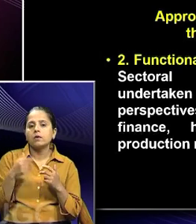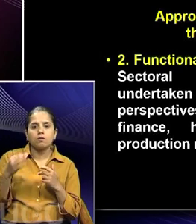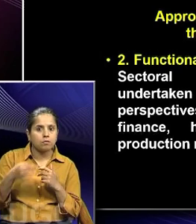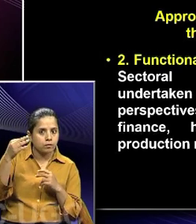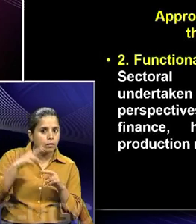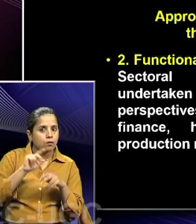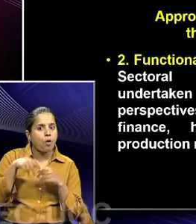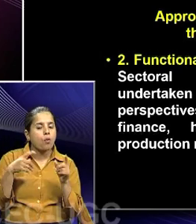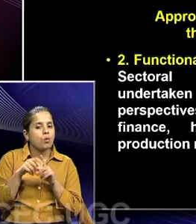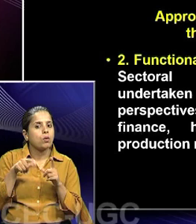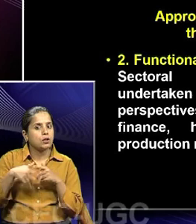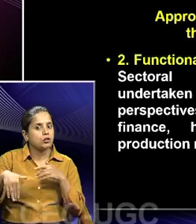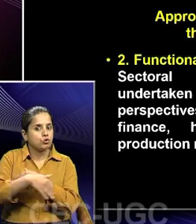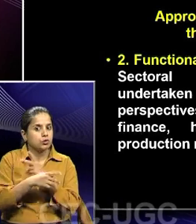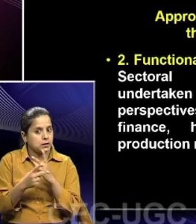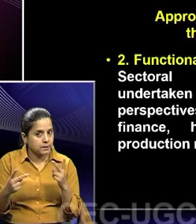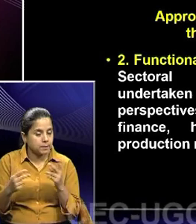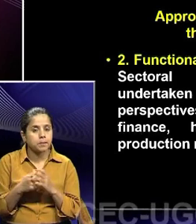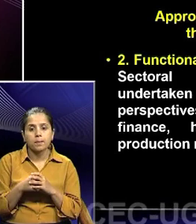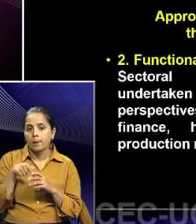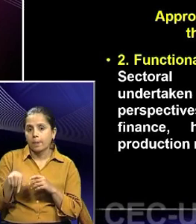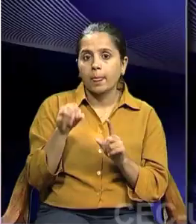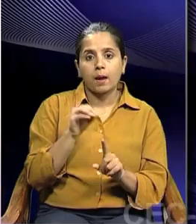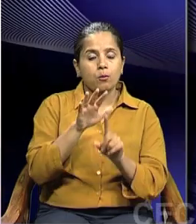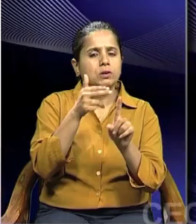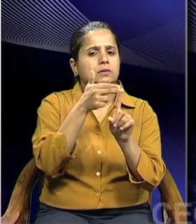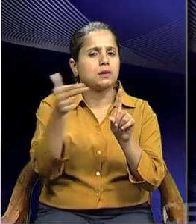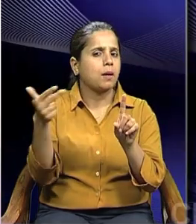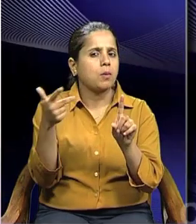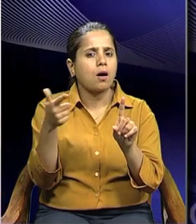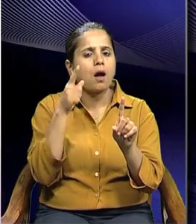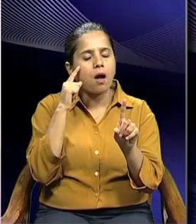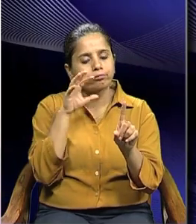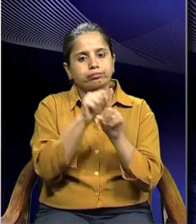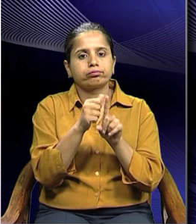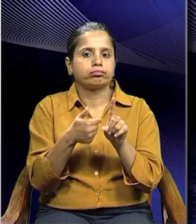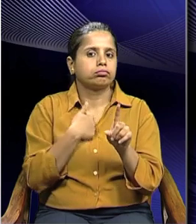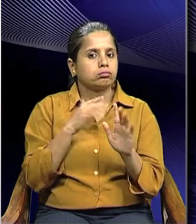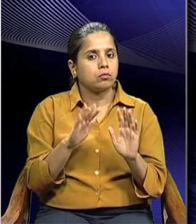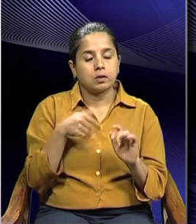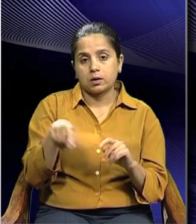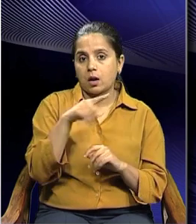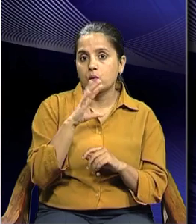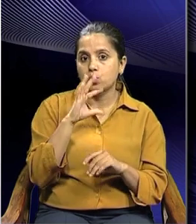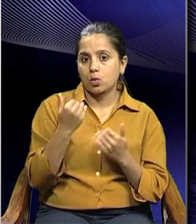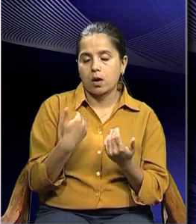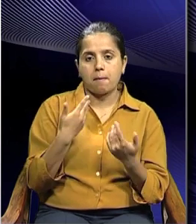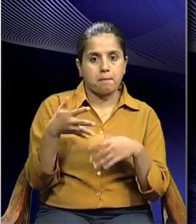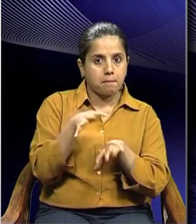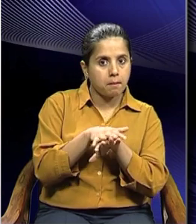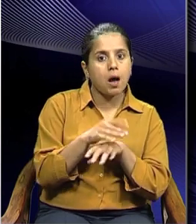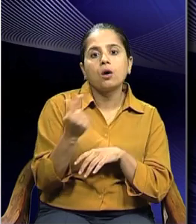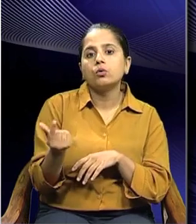engineering. As the approach, the name of approach itself is indicating, we are actually applying or